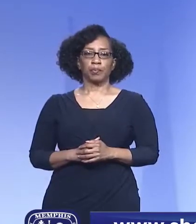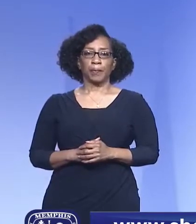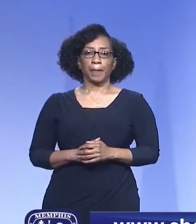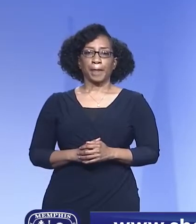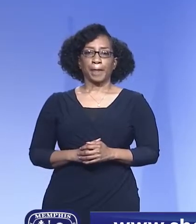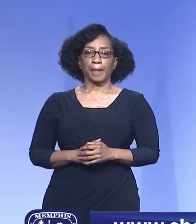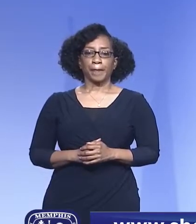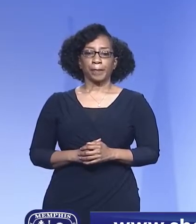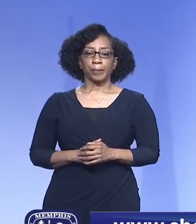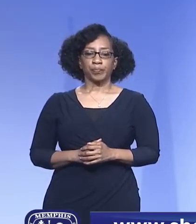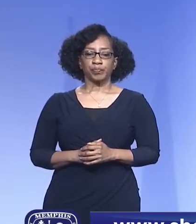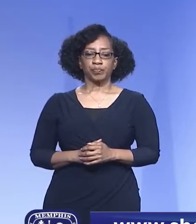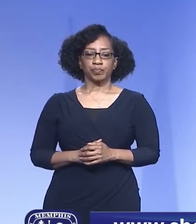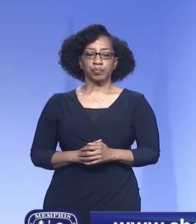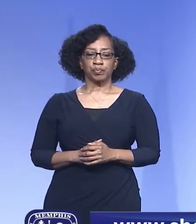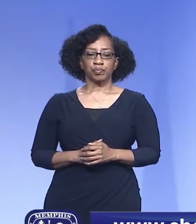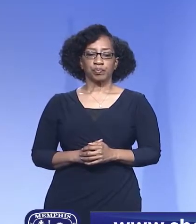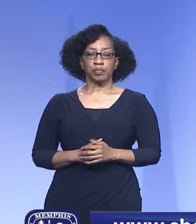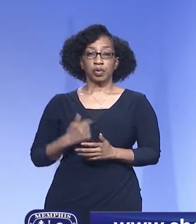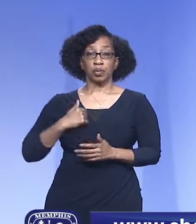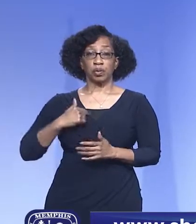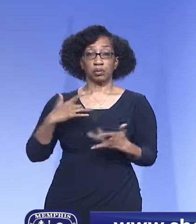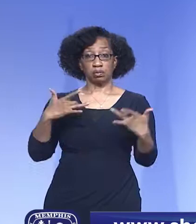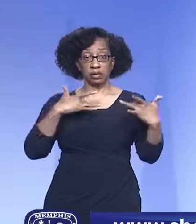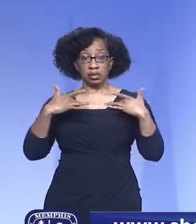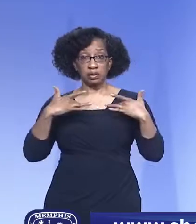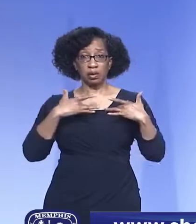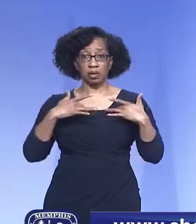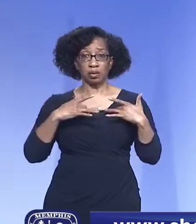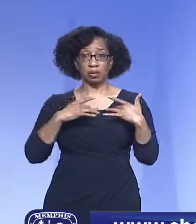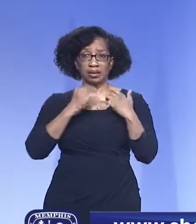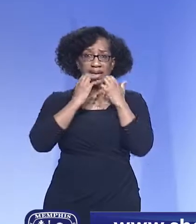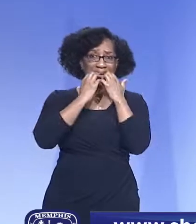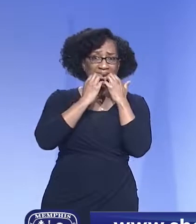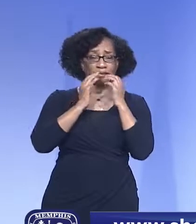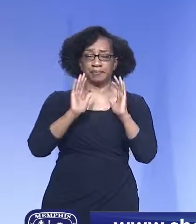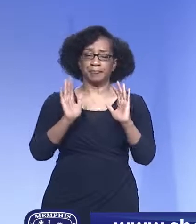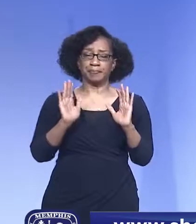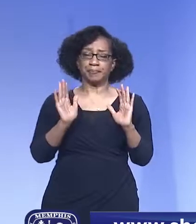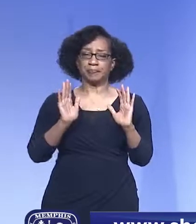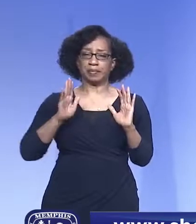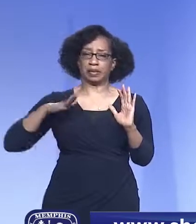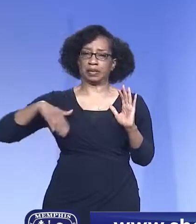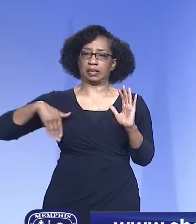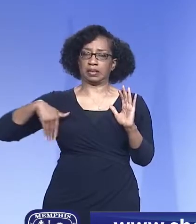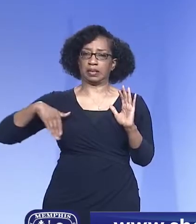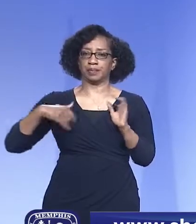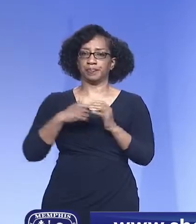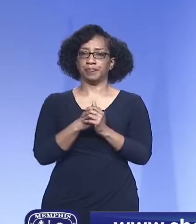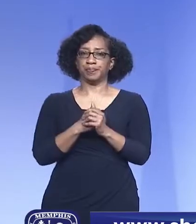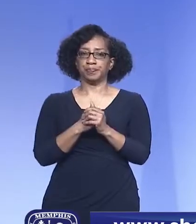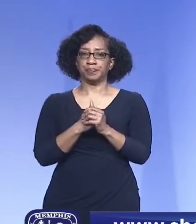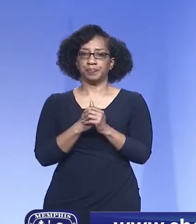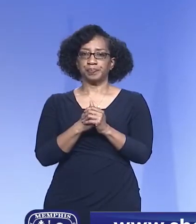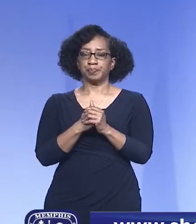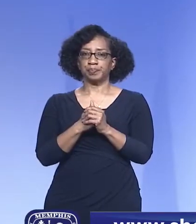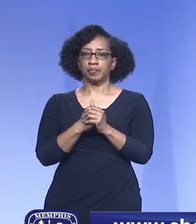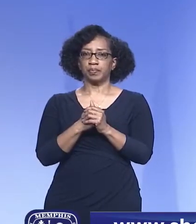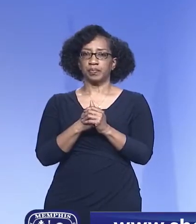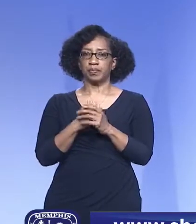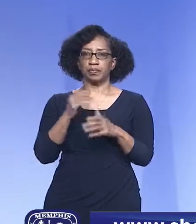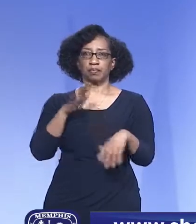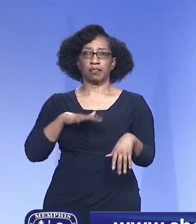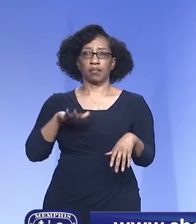concerned, but not worried at this point. Keep in mind that we're talking about